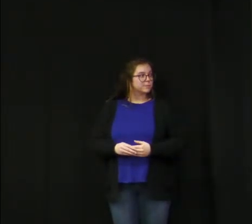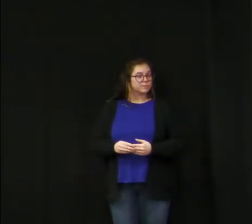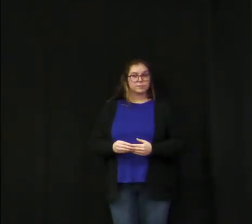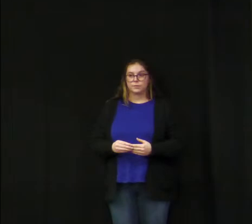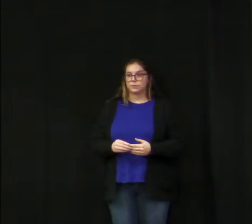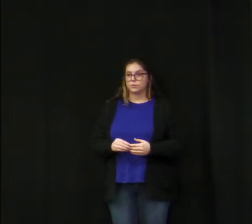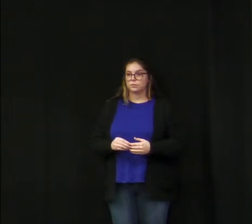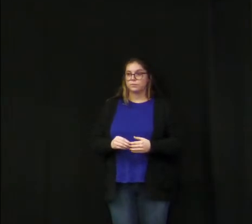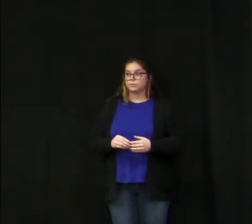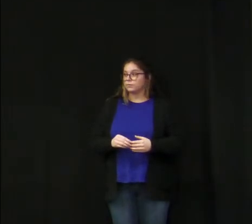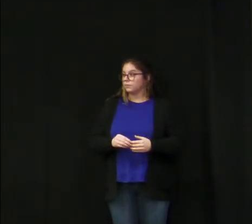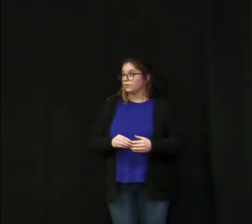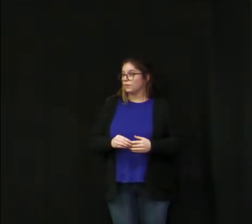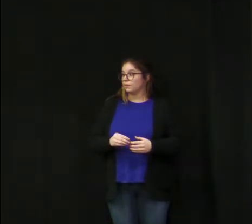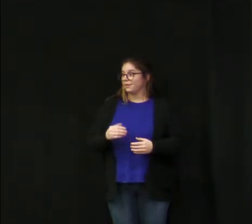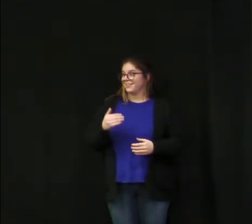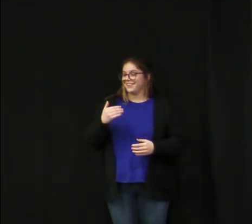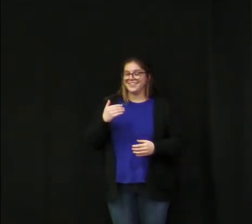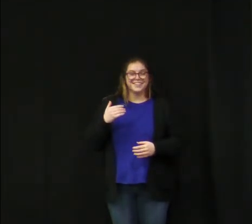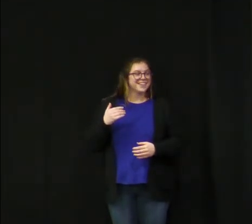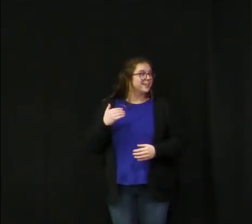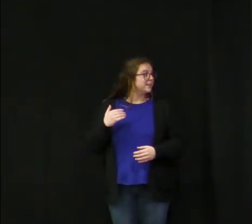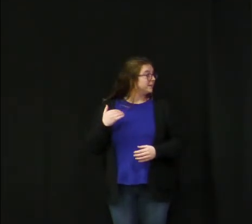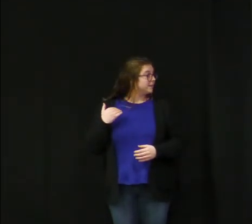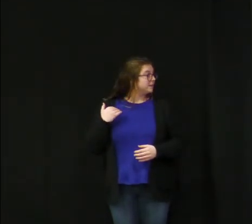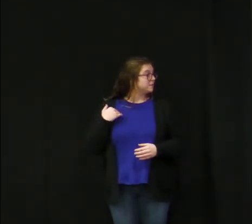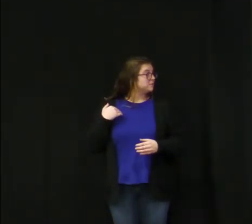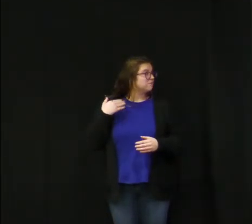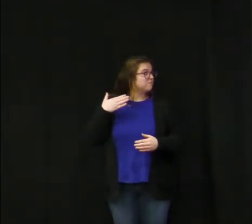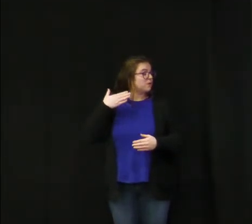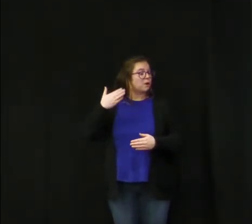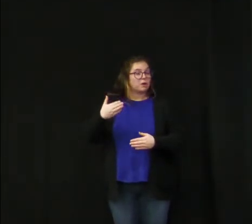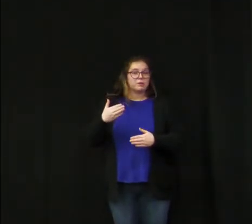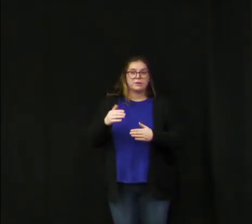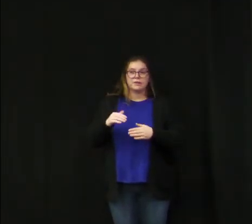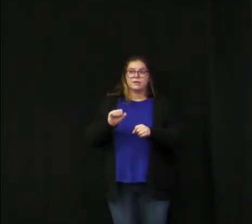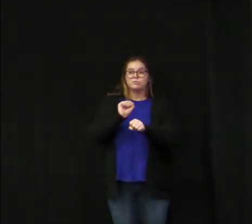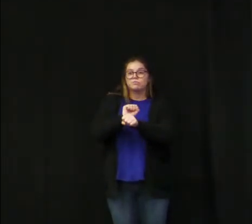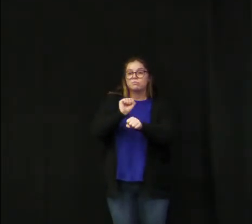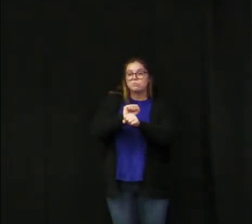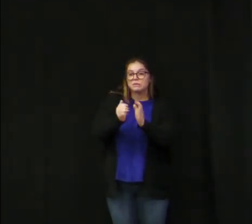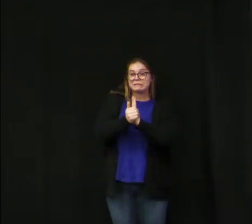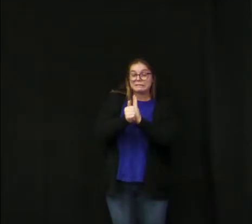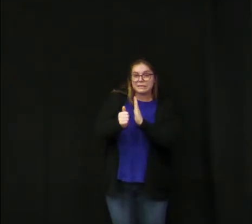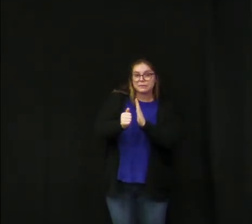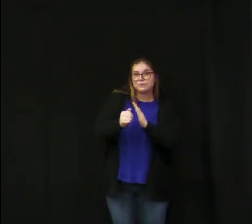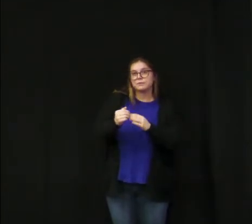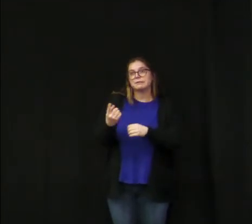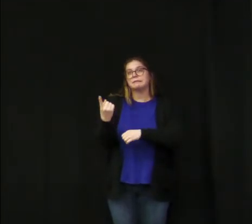So she has in here also some other employability skills, daily living activities,